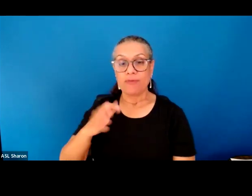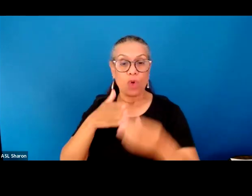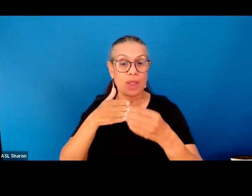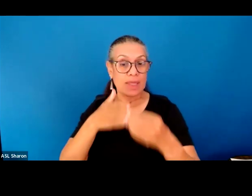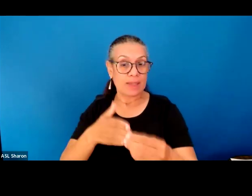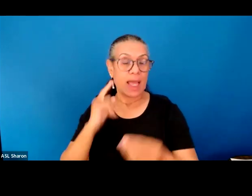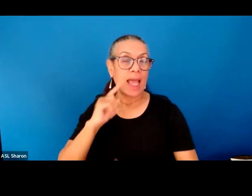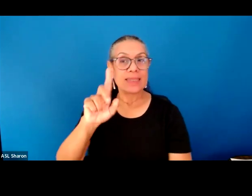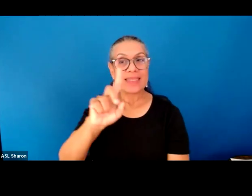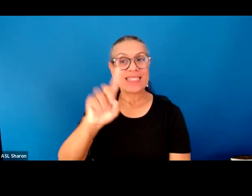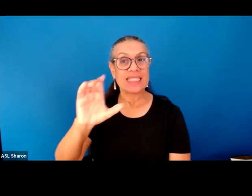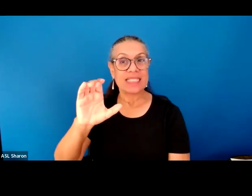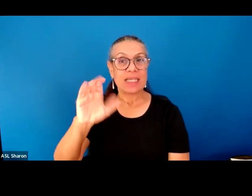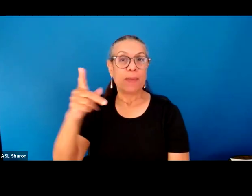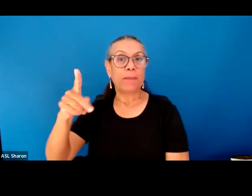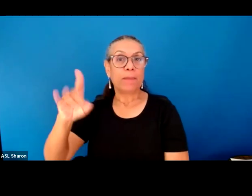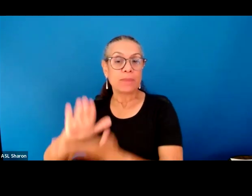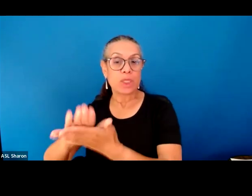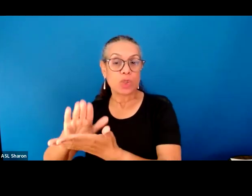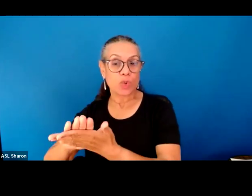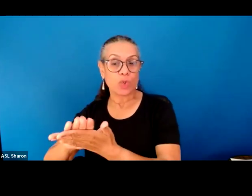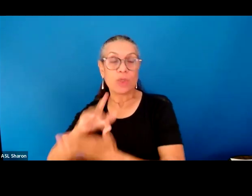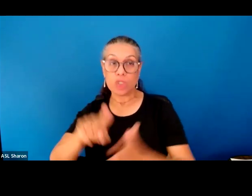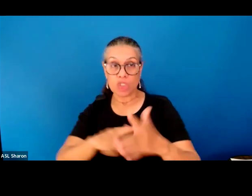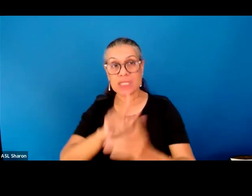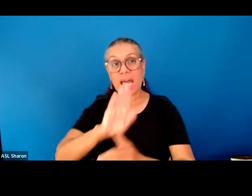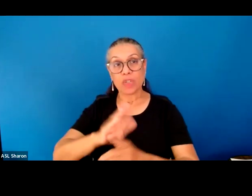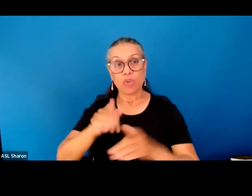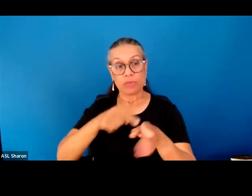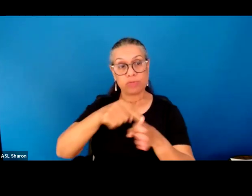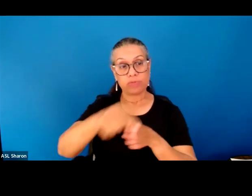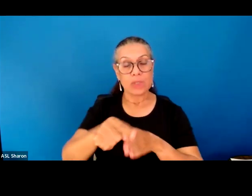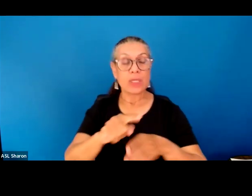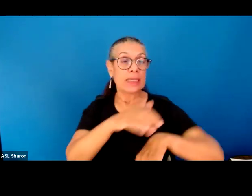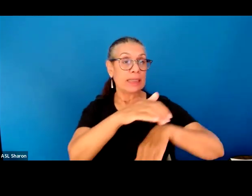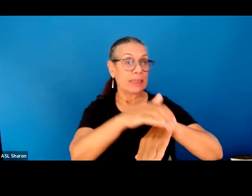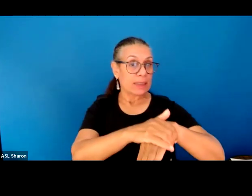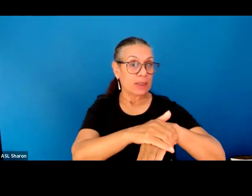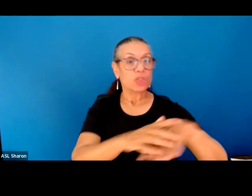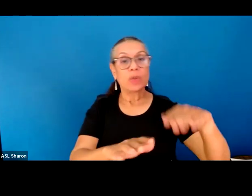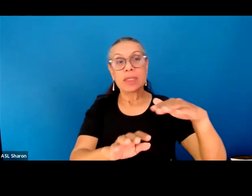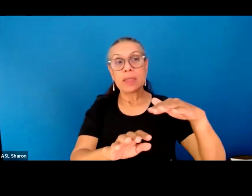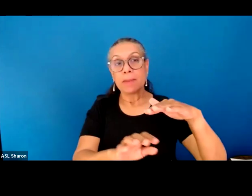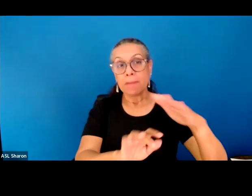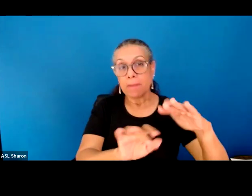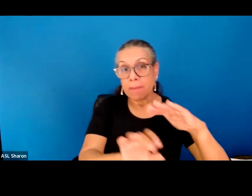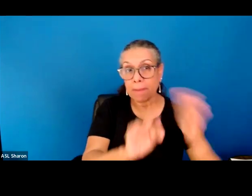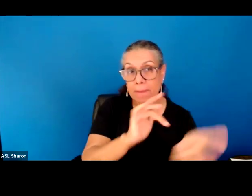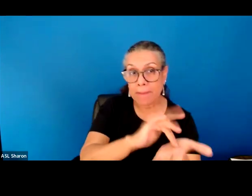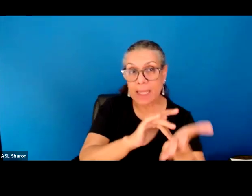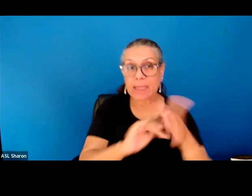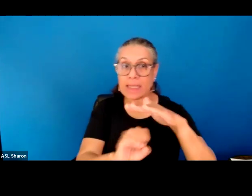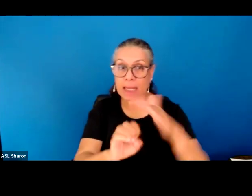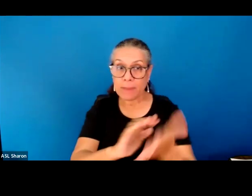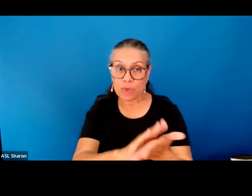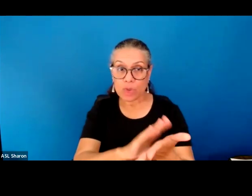DC Public Schools. Ms. Scarrett began her career teaching English to middle and high school students. She holds degrees from